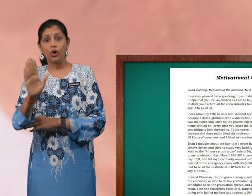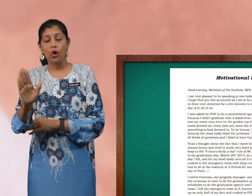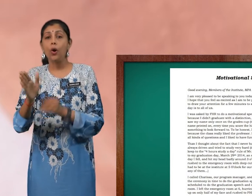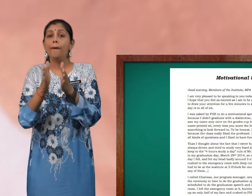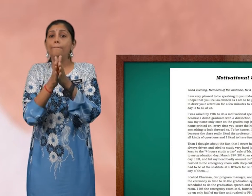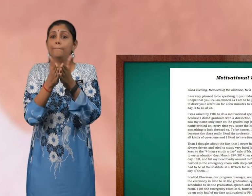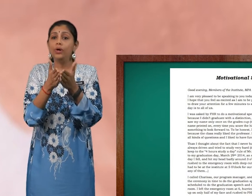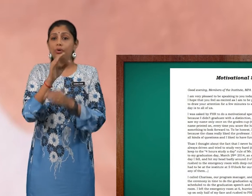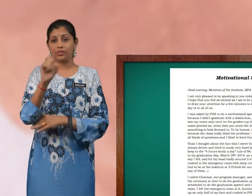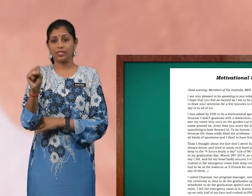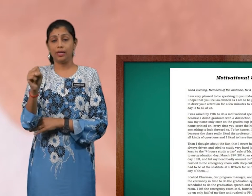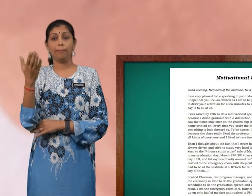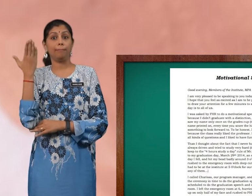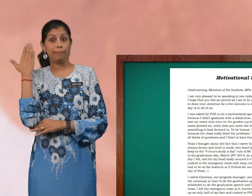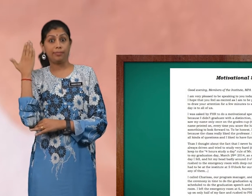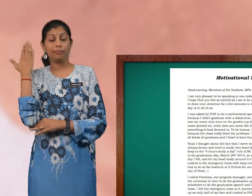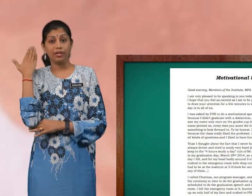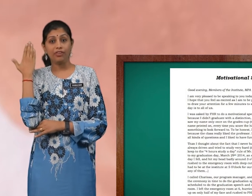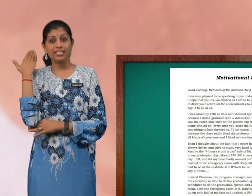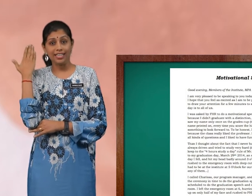your books previously.